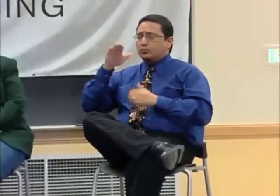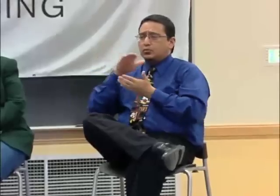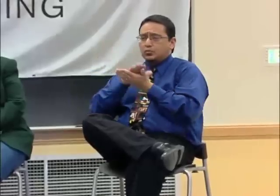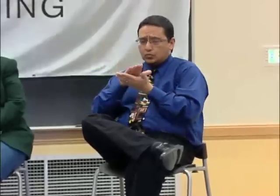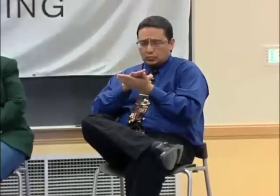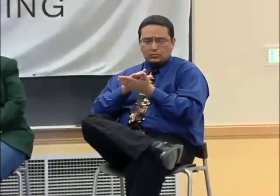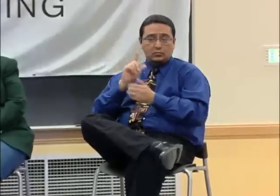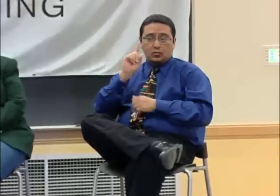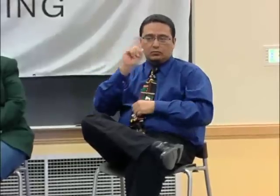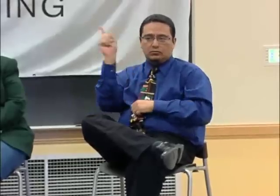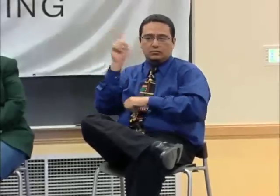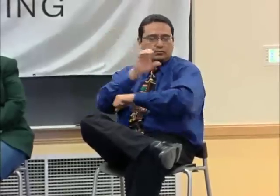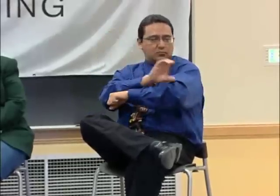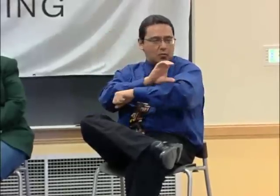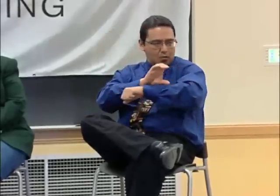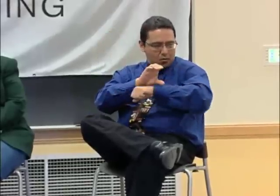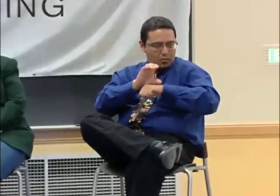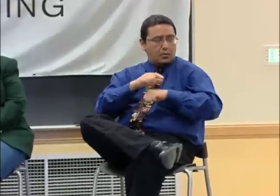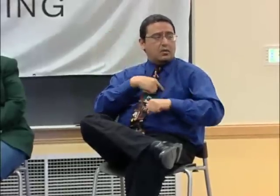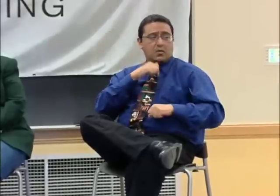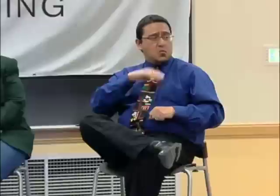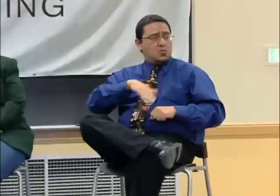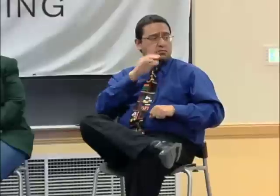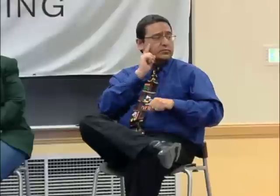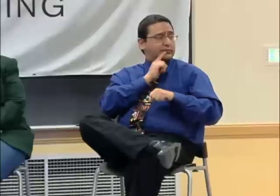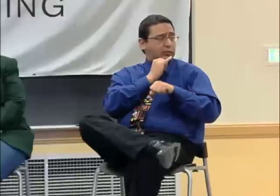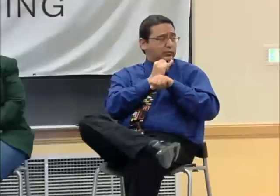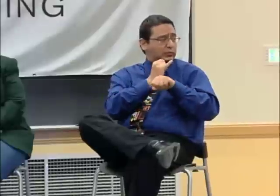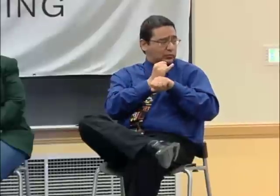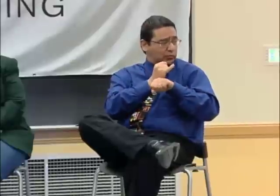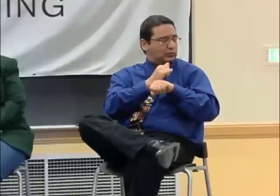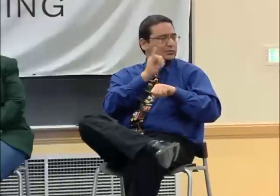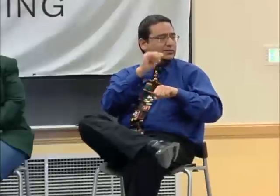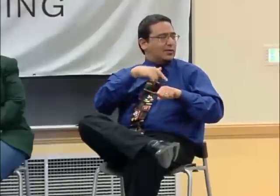is. Now, I grew up in Colorado.